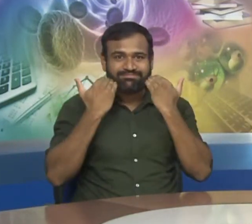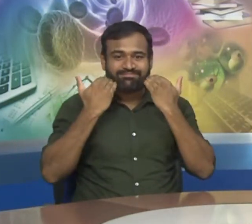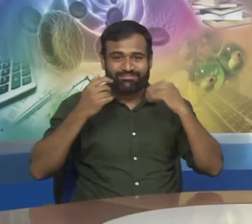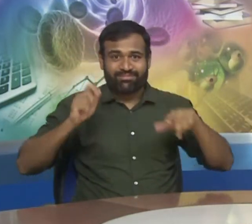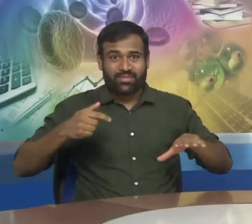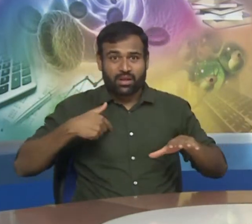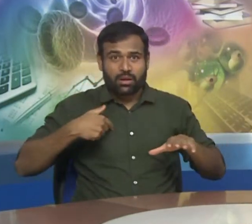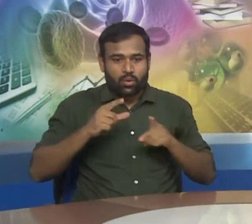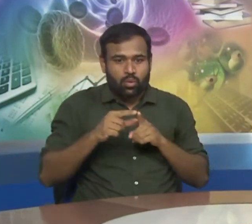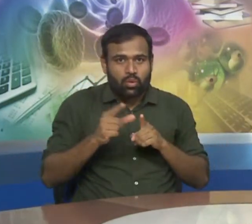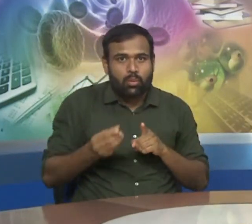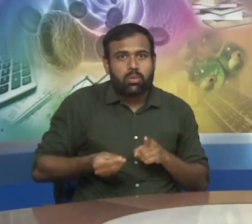activism.